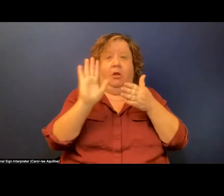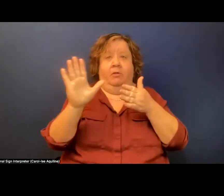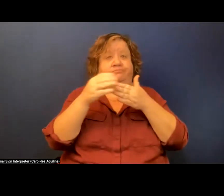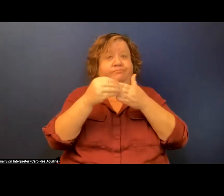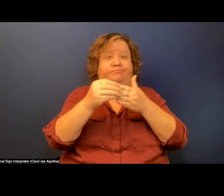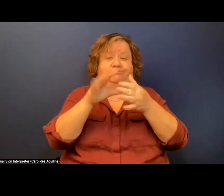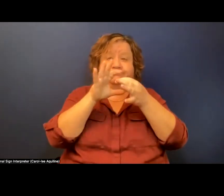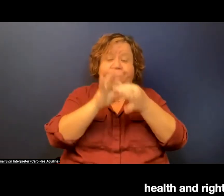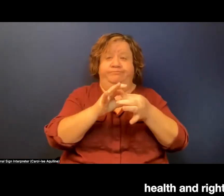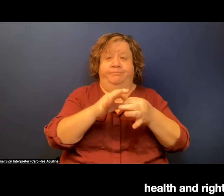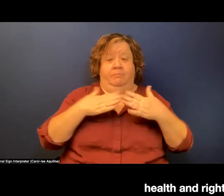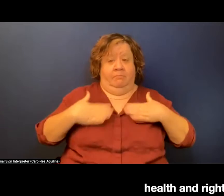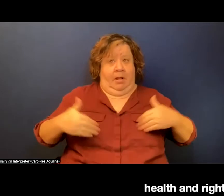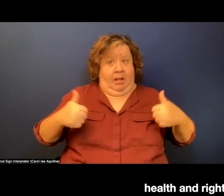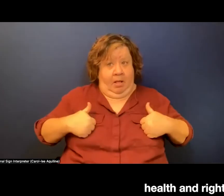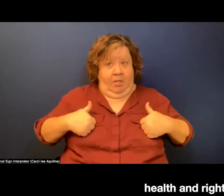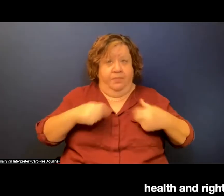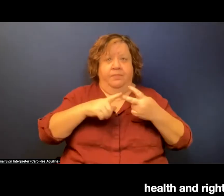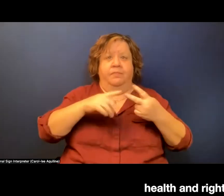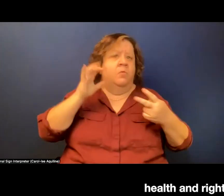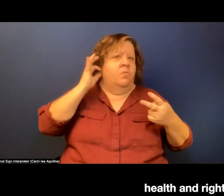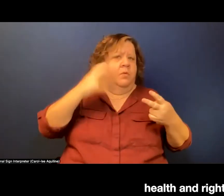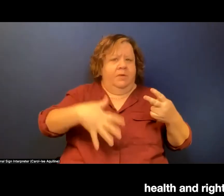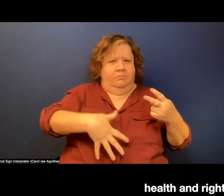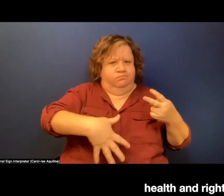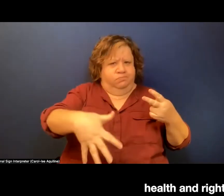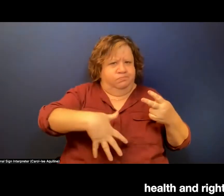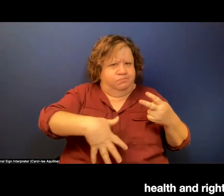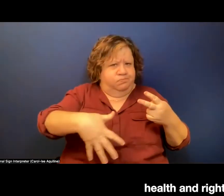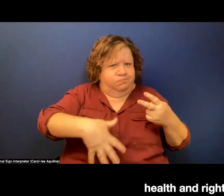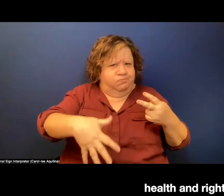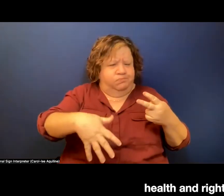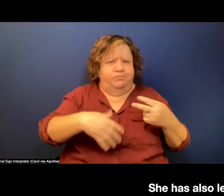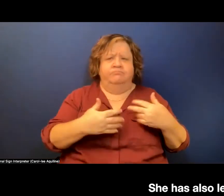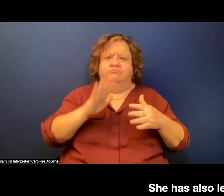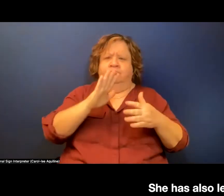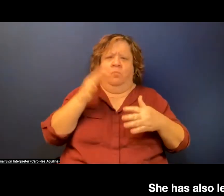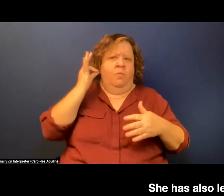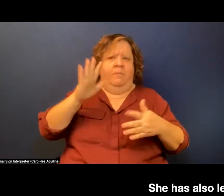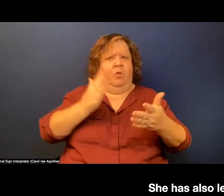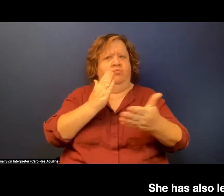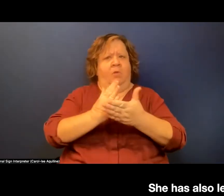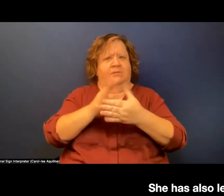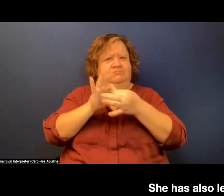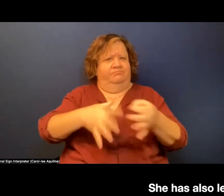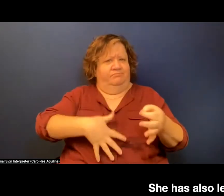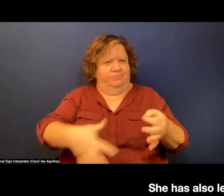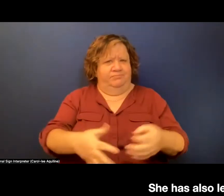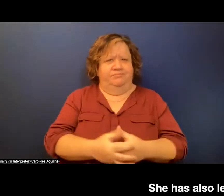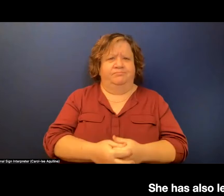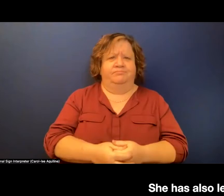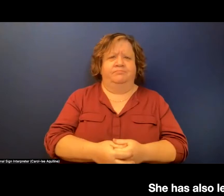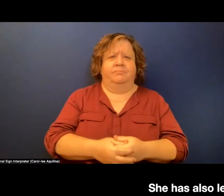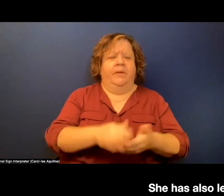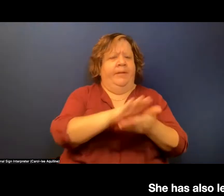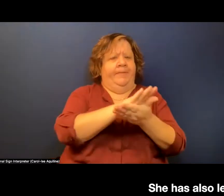health, reproductive health and rights, water, sanitation and hygiene and nutrition policy. She has also led on